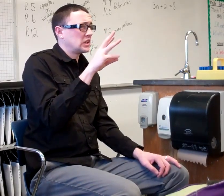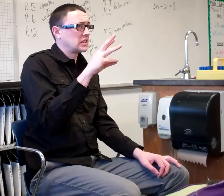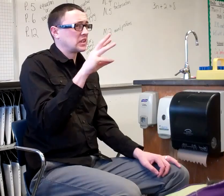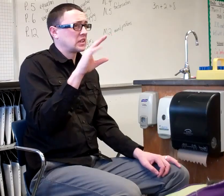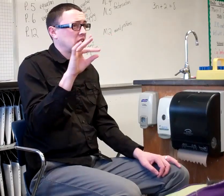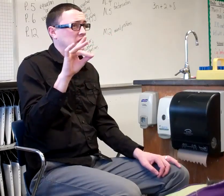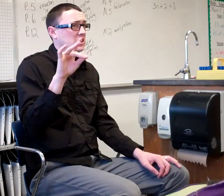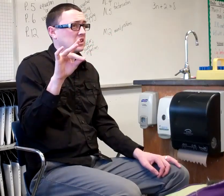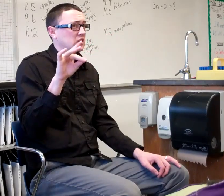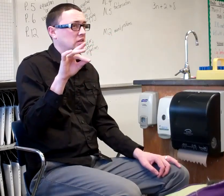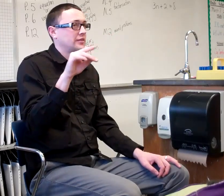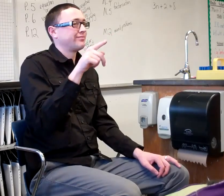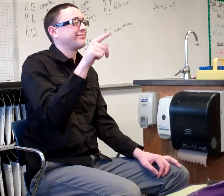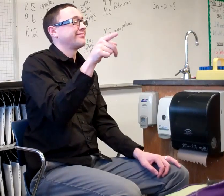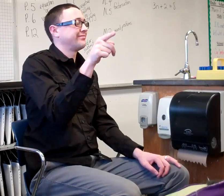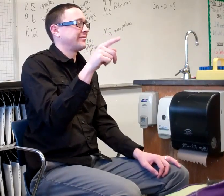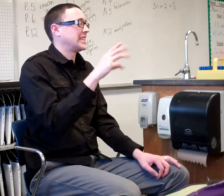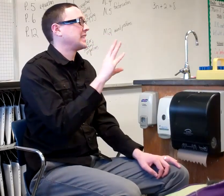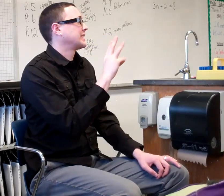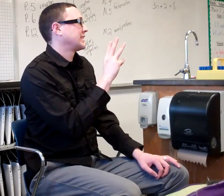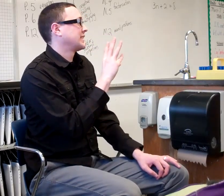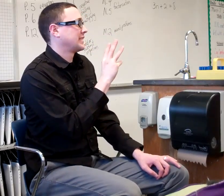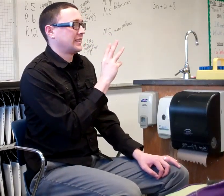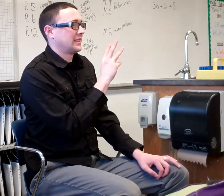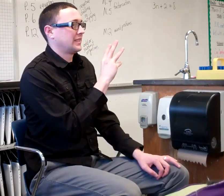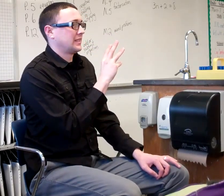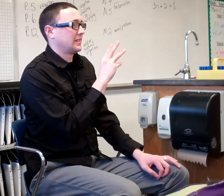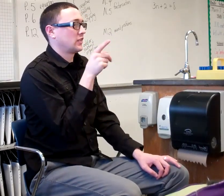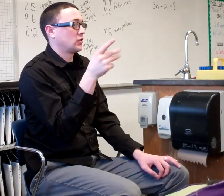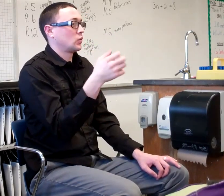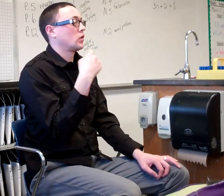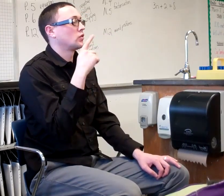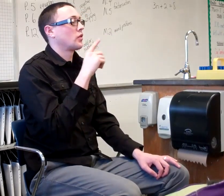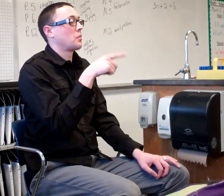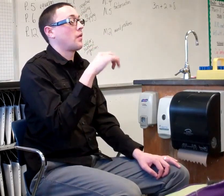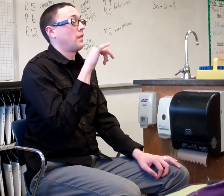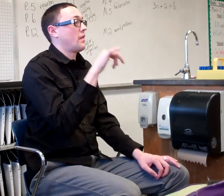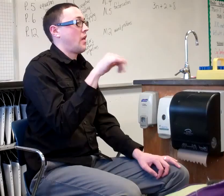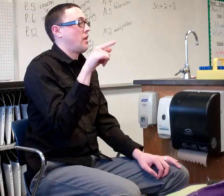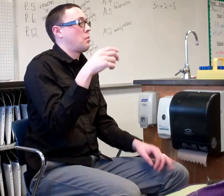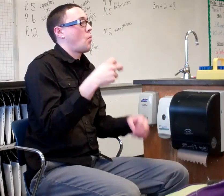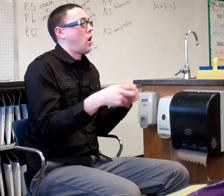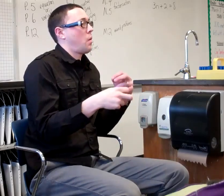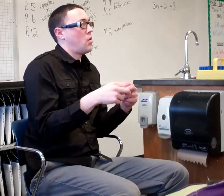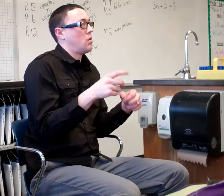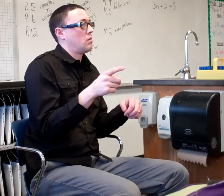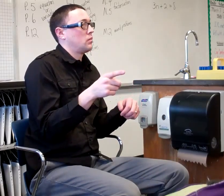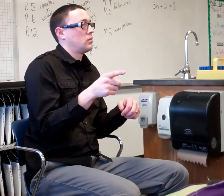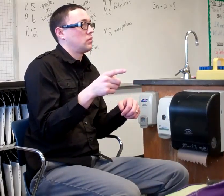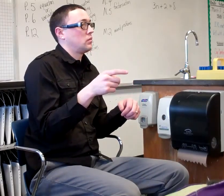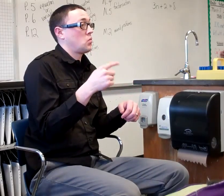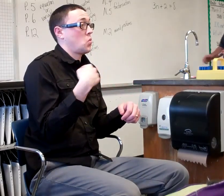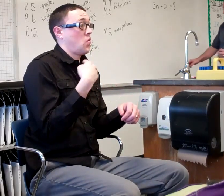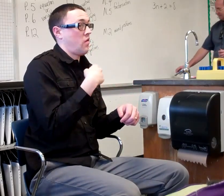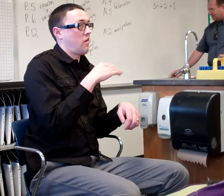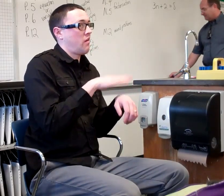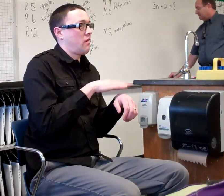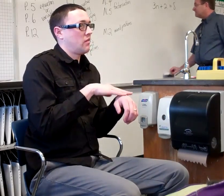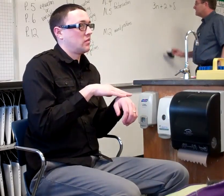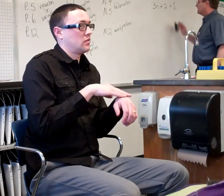6. Oh, so you wanted to talk about that problem. We're on 6-8.